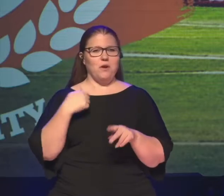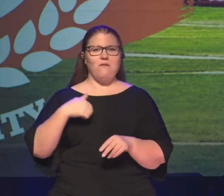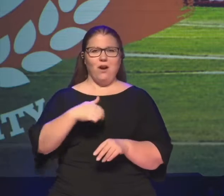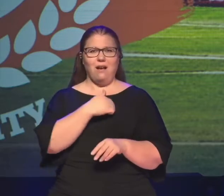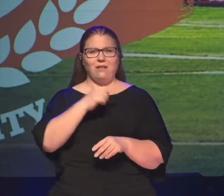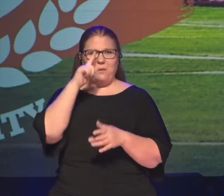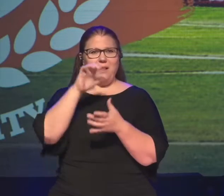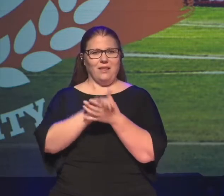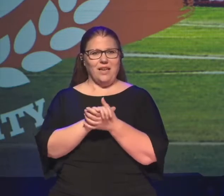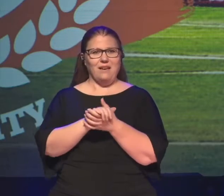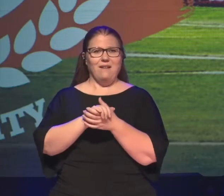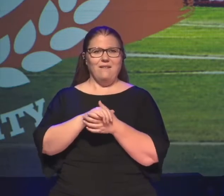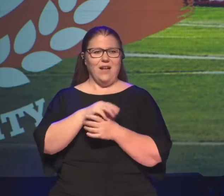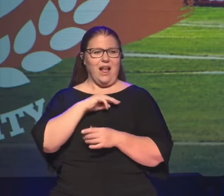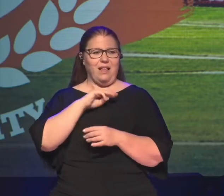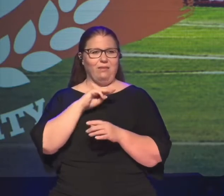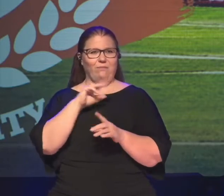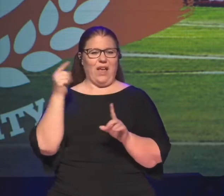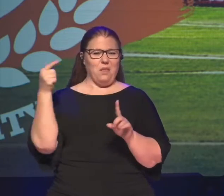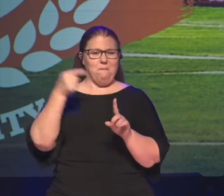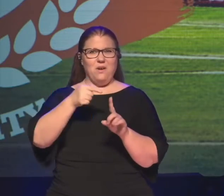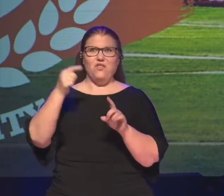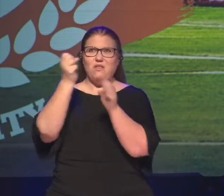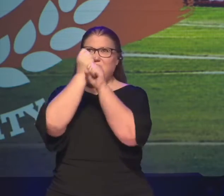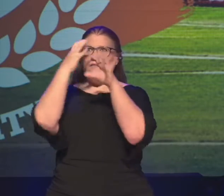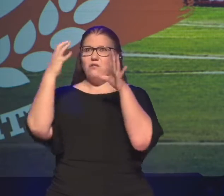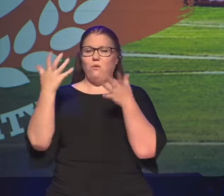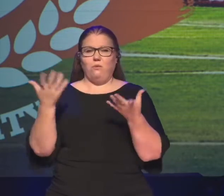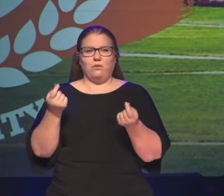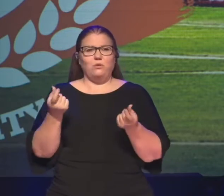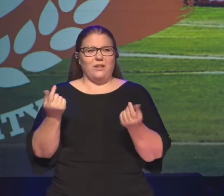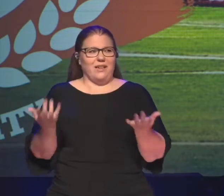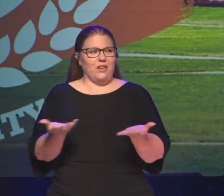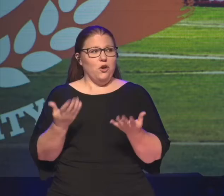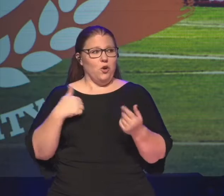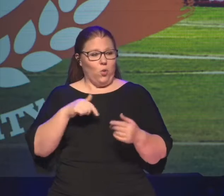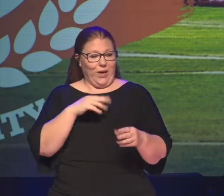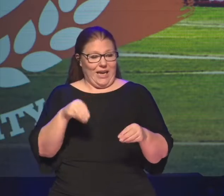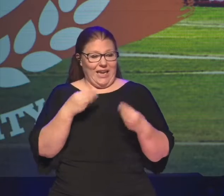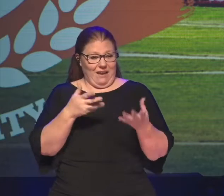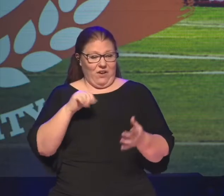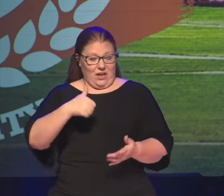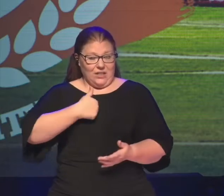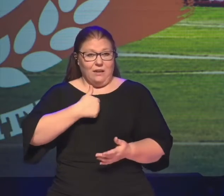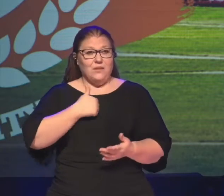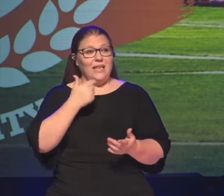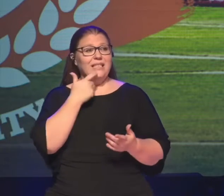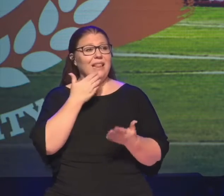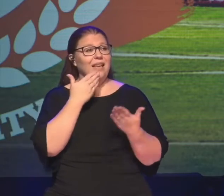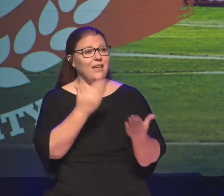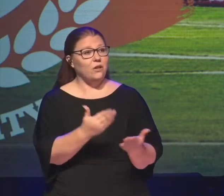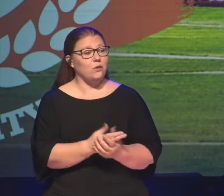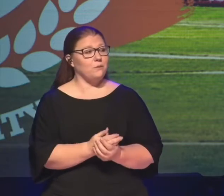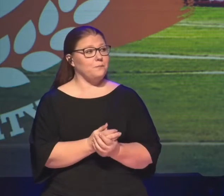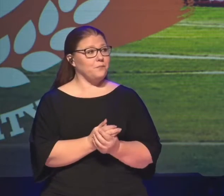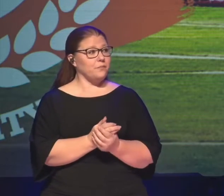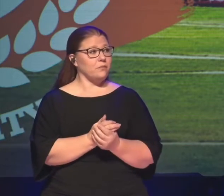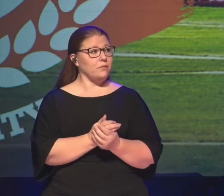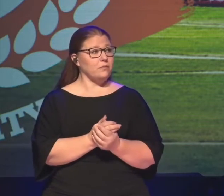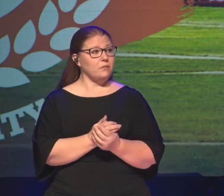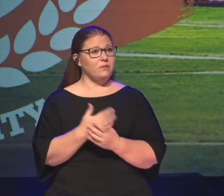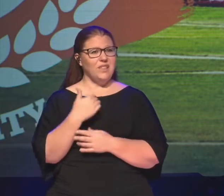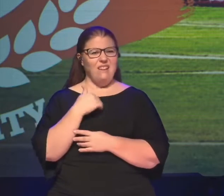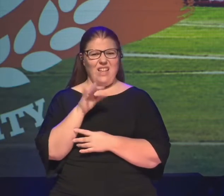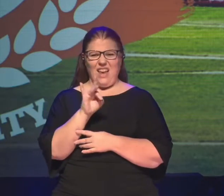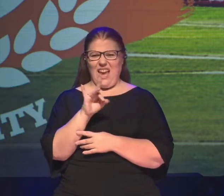in the mission and vision of what we're doing here, and that it's very important we give of ourselves. And so I want to say thank you. We've got 8